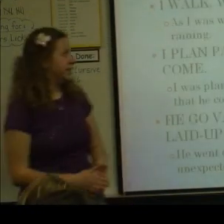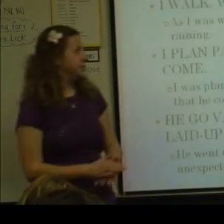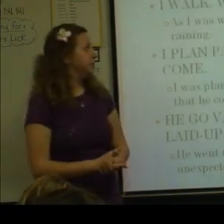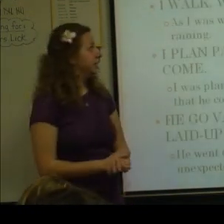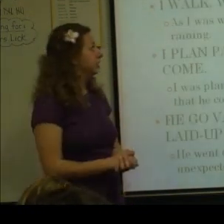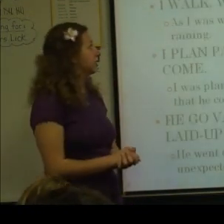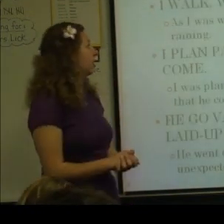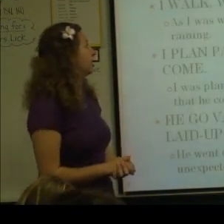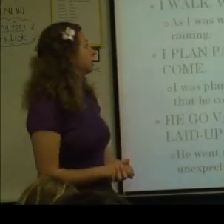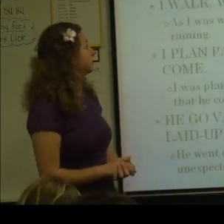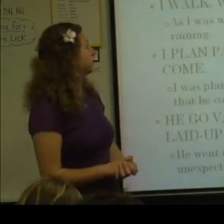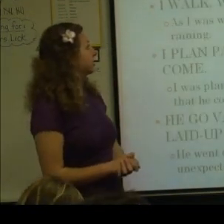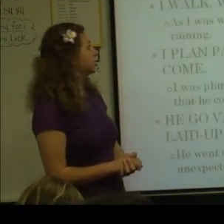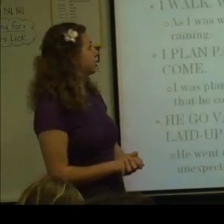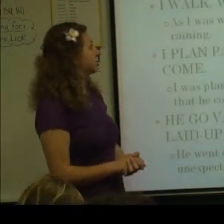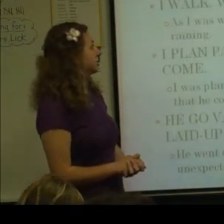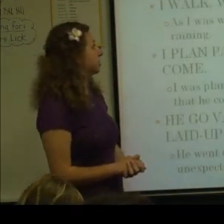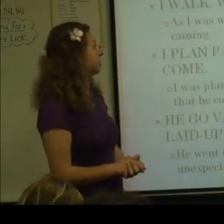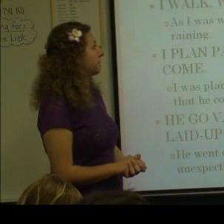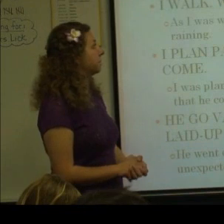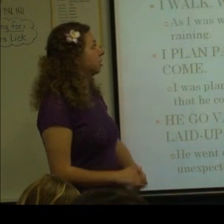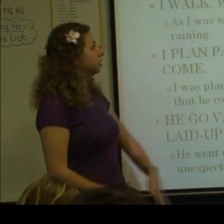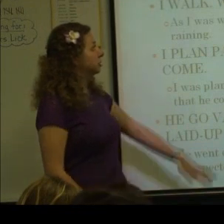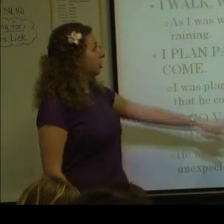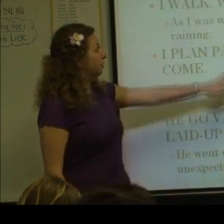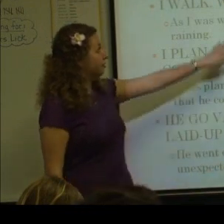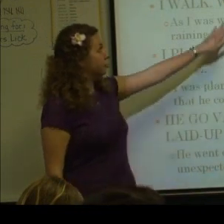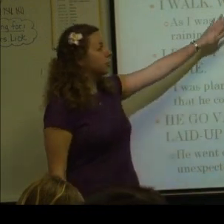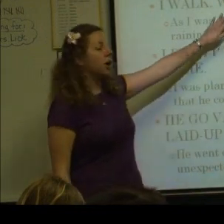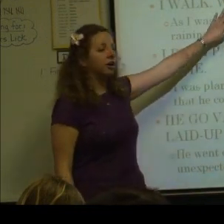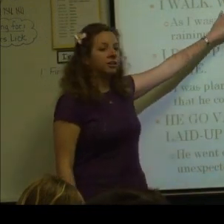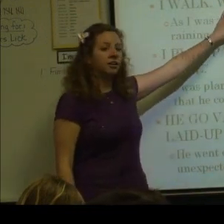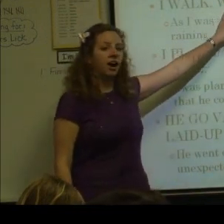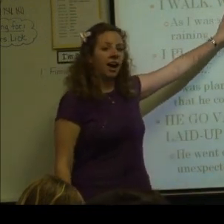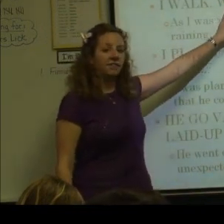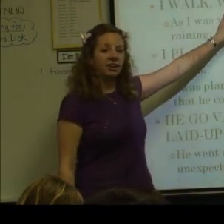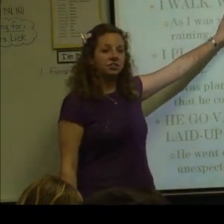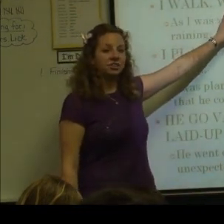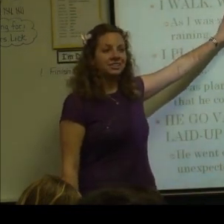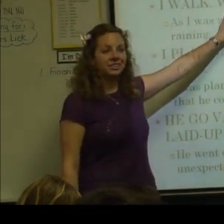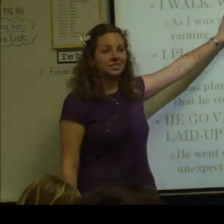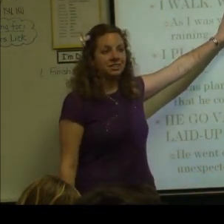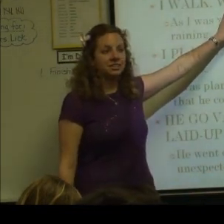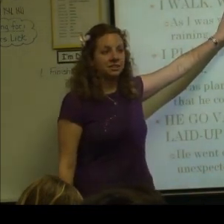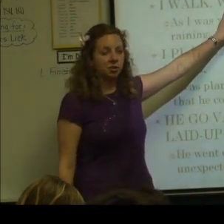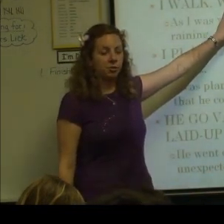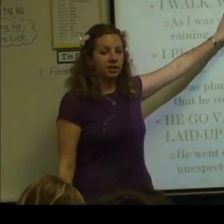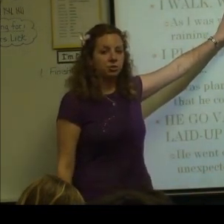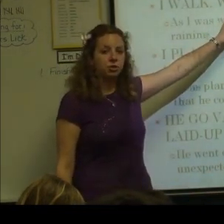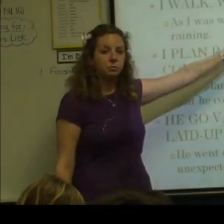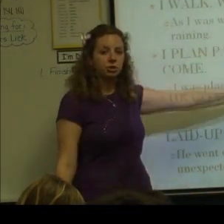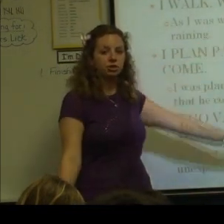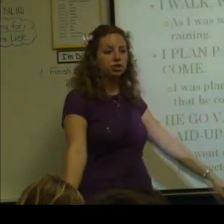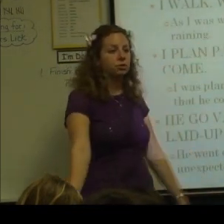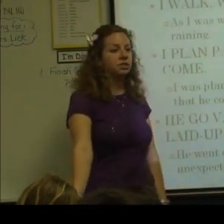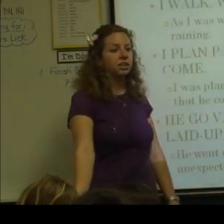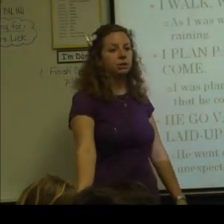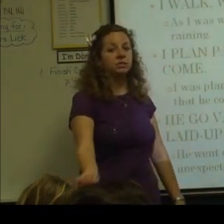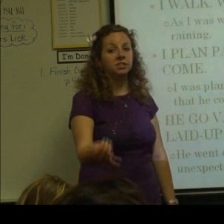Okay, so here are some of our conjunctions. Okay, so for wrong, I've actually seen this a different way. So the book just shows it like you would